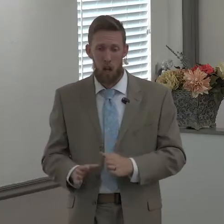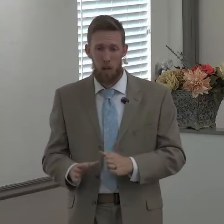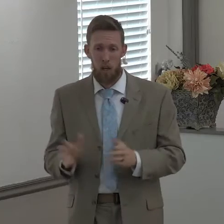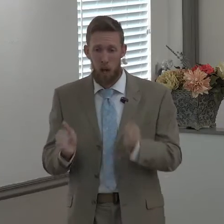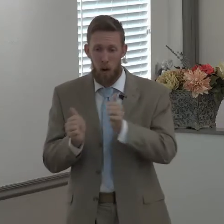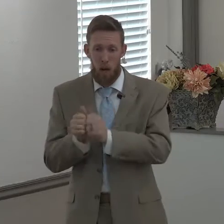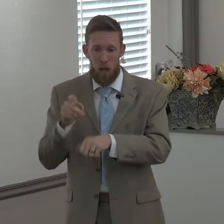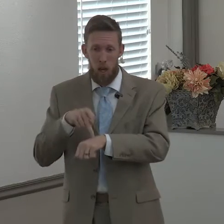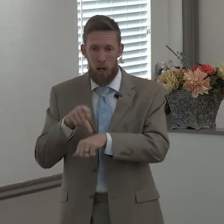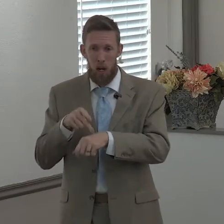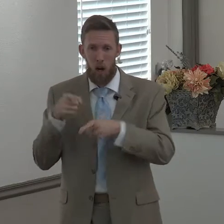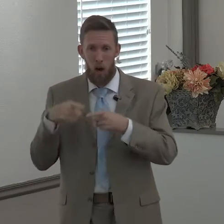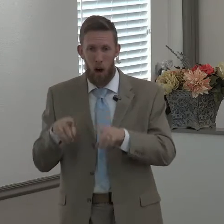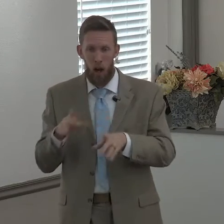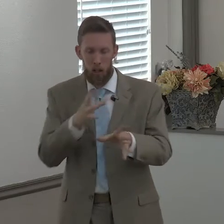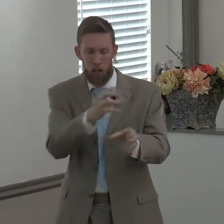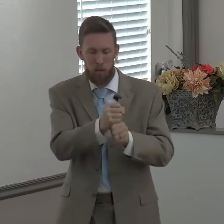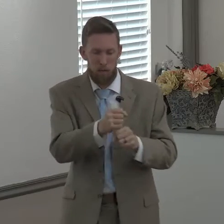Peter did.